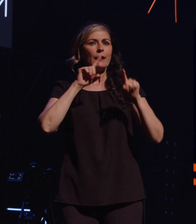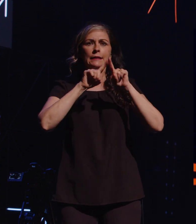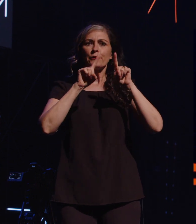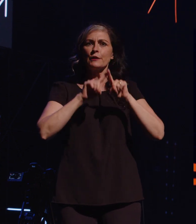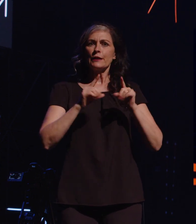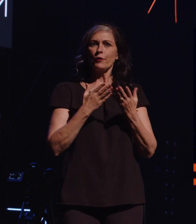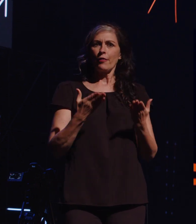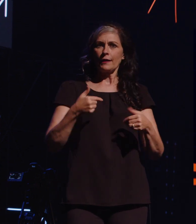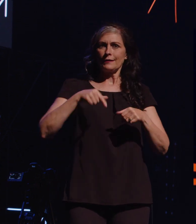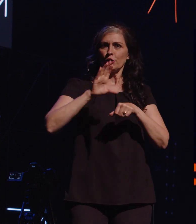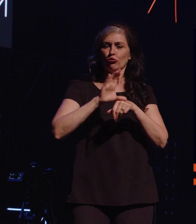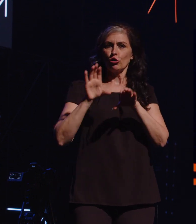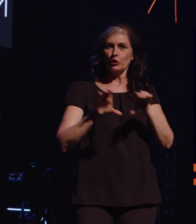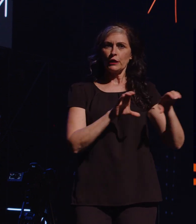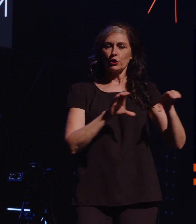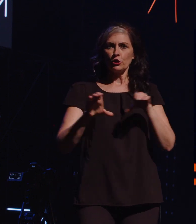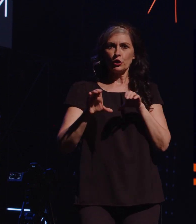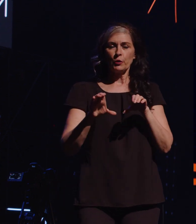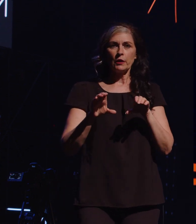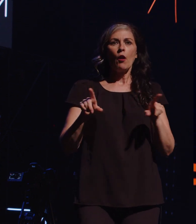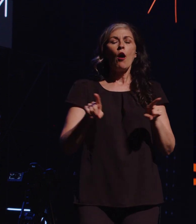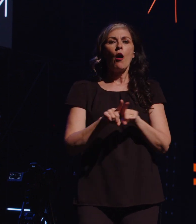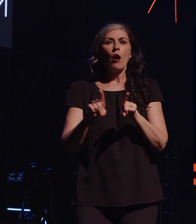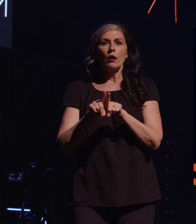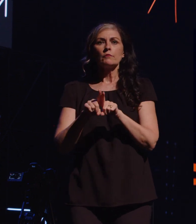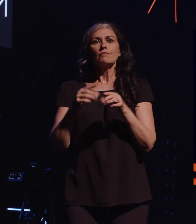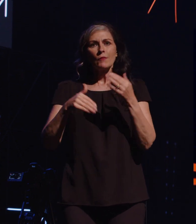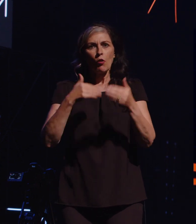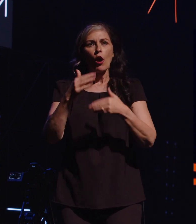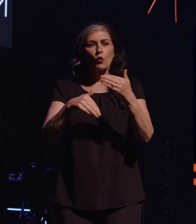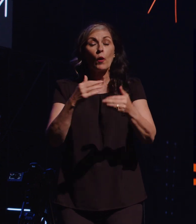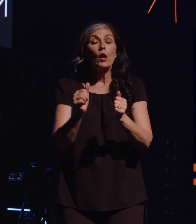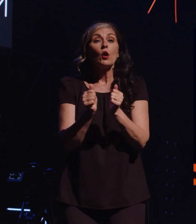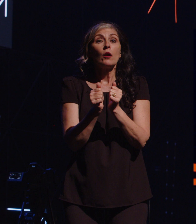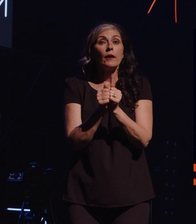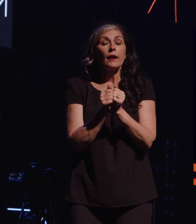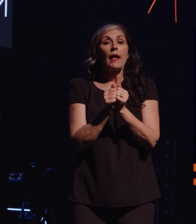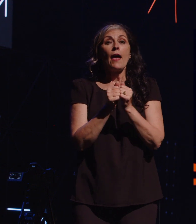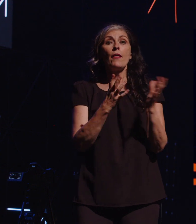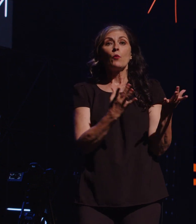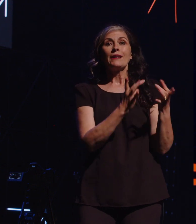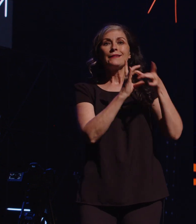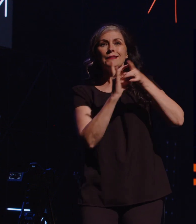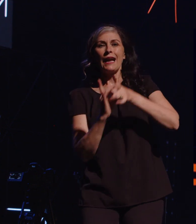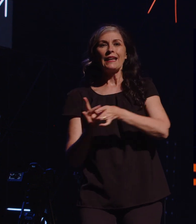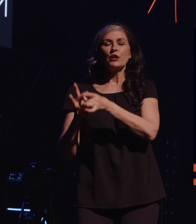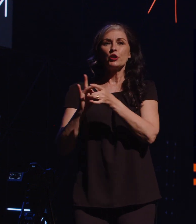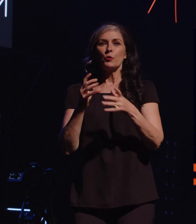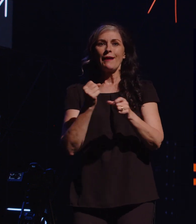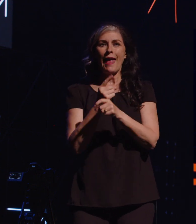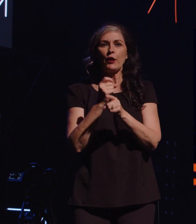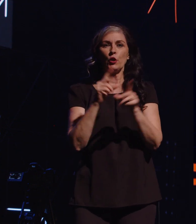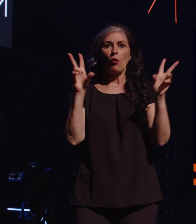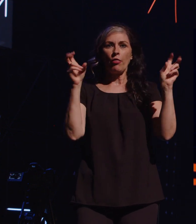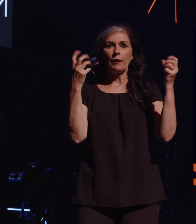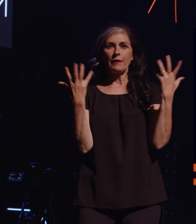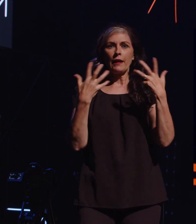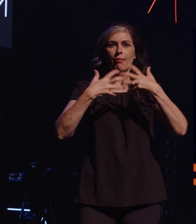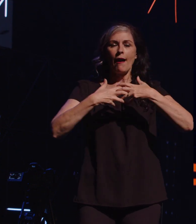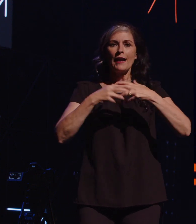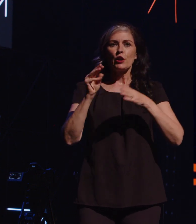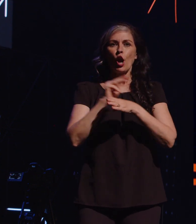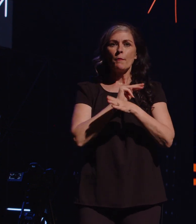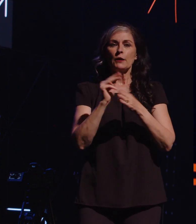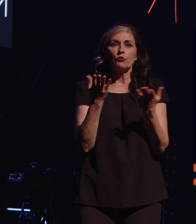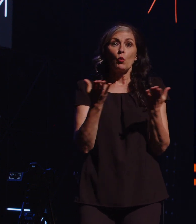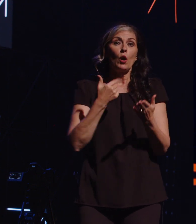different things that the church is doing along the way. With that, we tied into an annual theme that aligns all of our ministries with